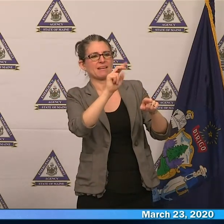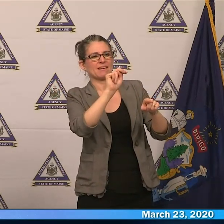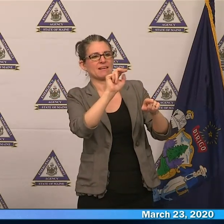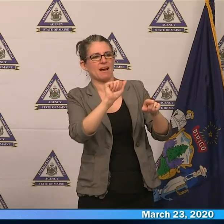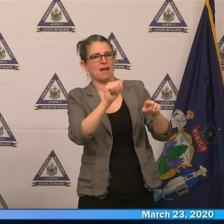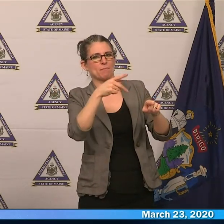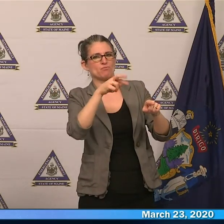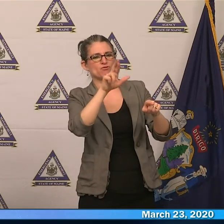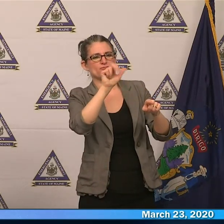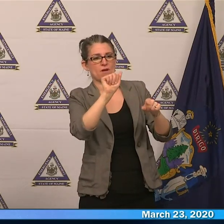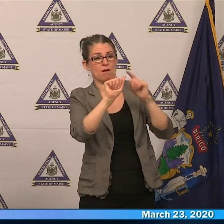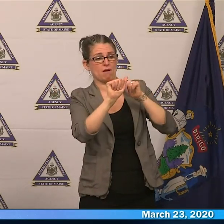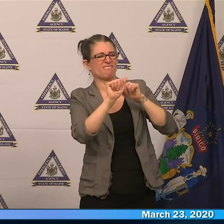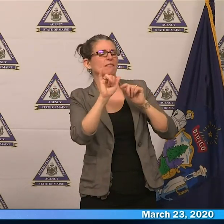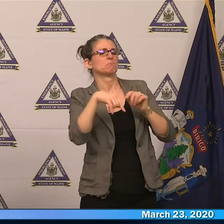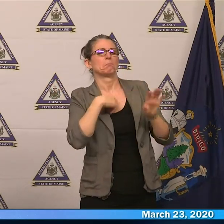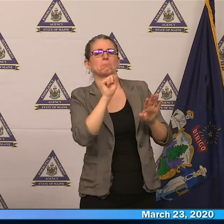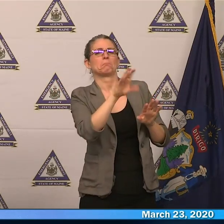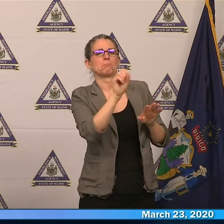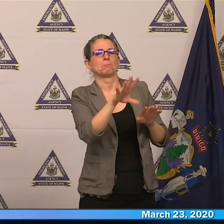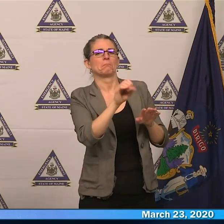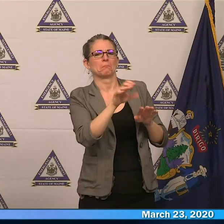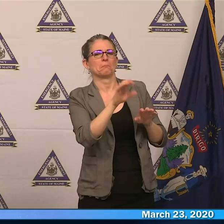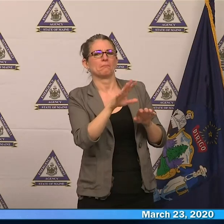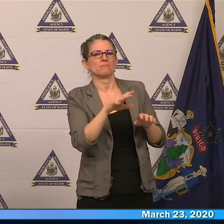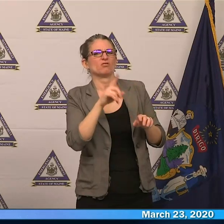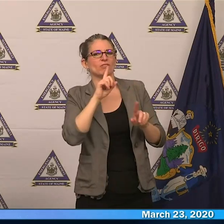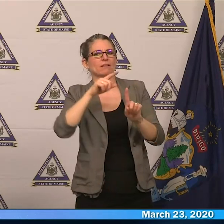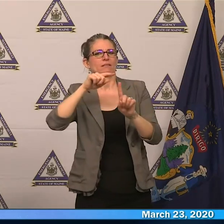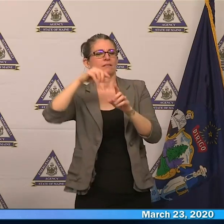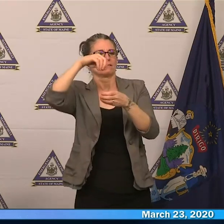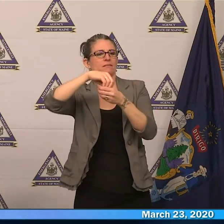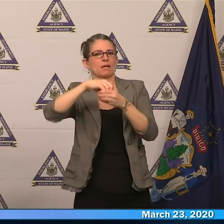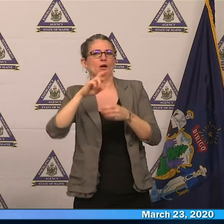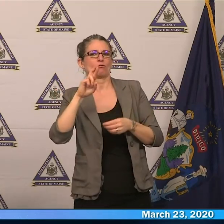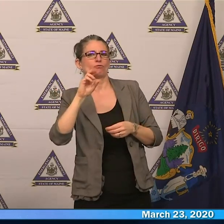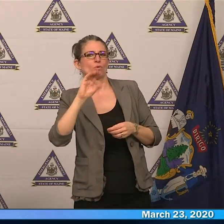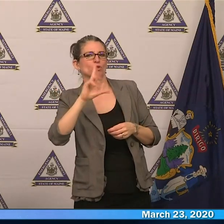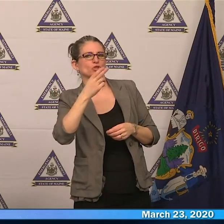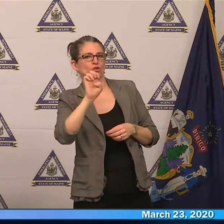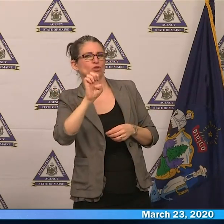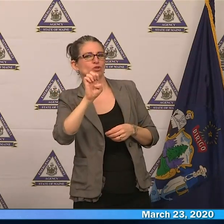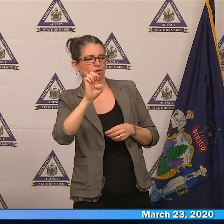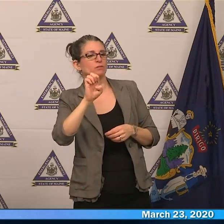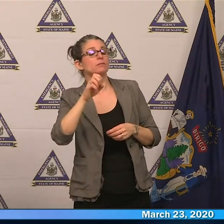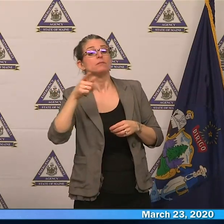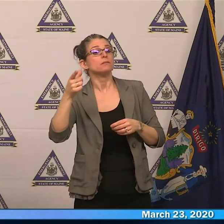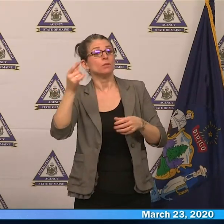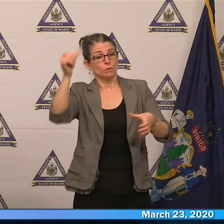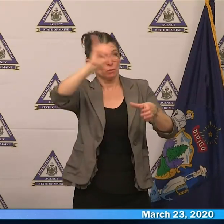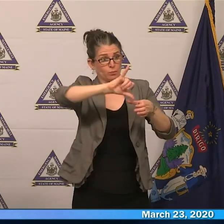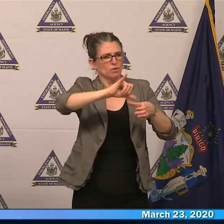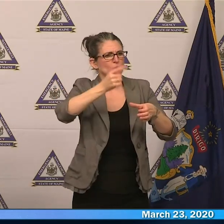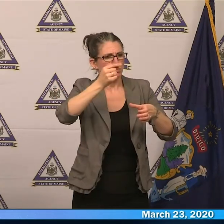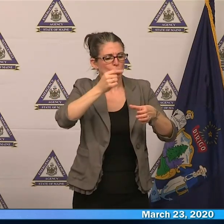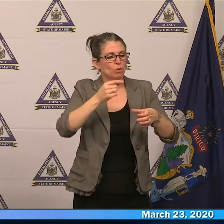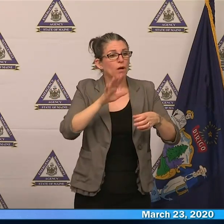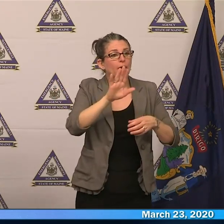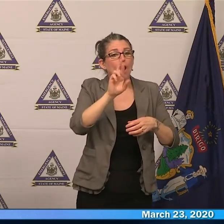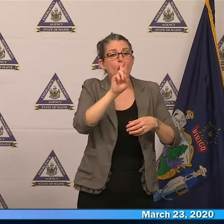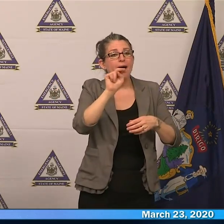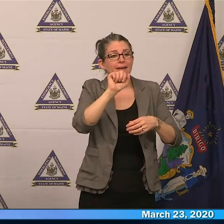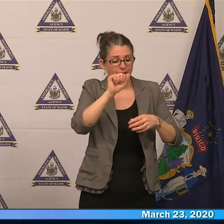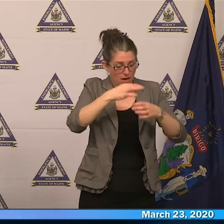it's a chemical that's used in what's called the extraction process. That's the process that takes a swab that might be taken from